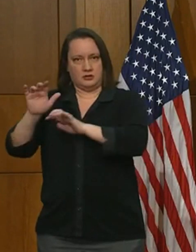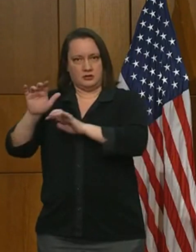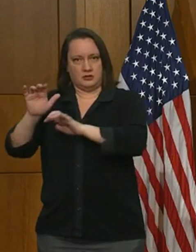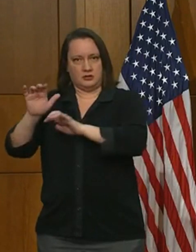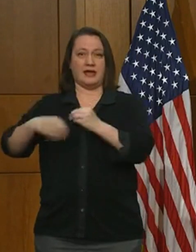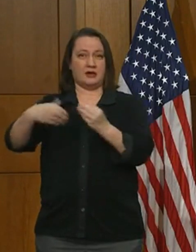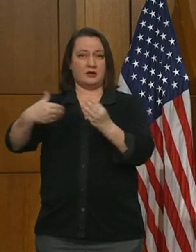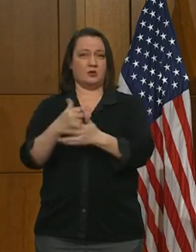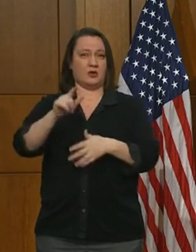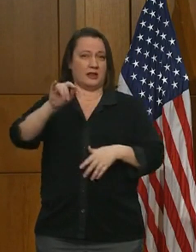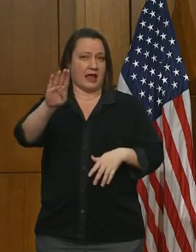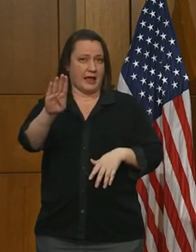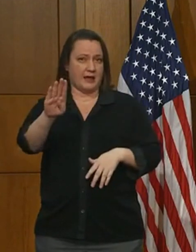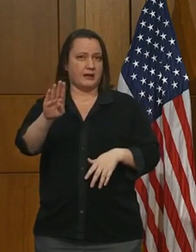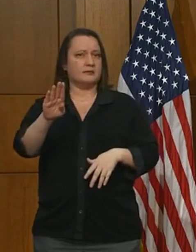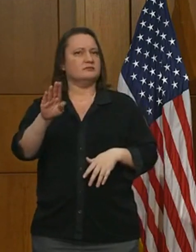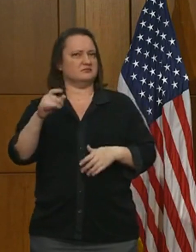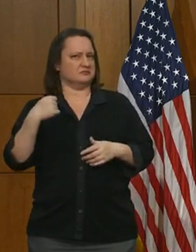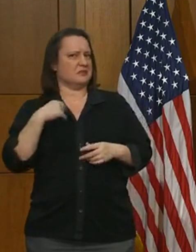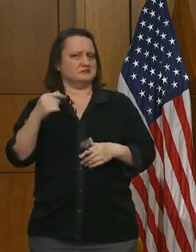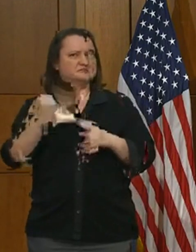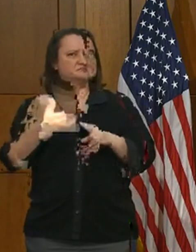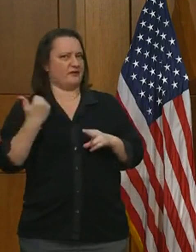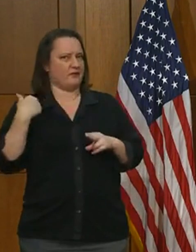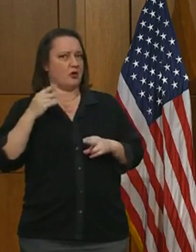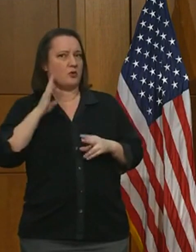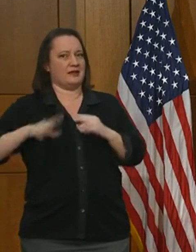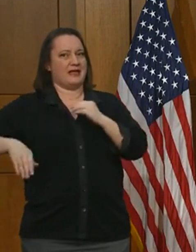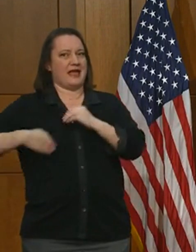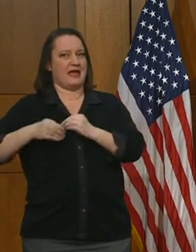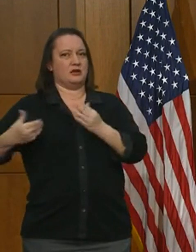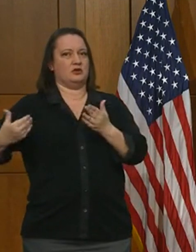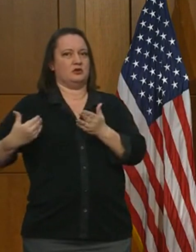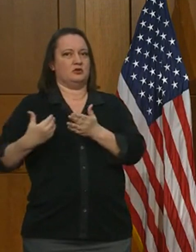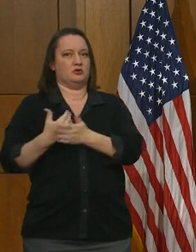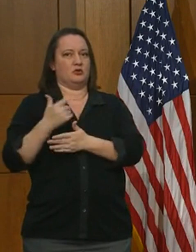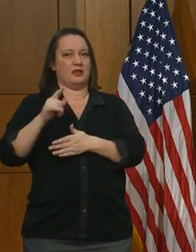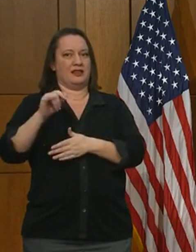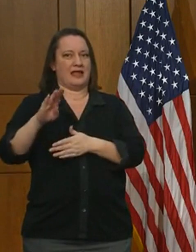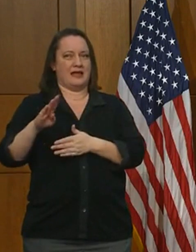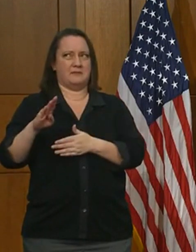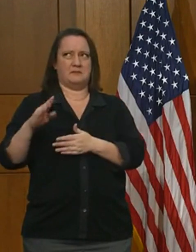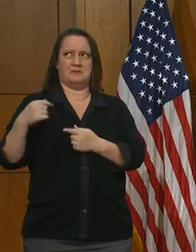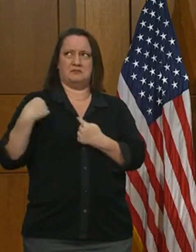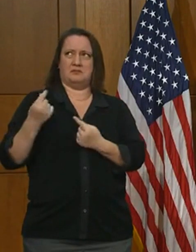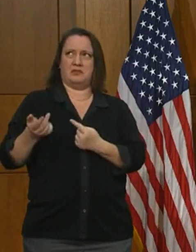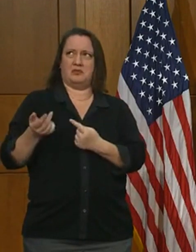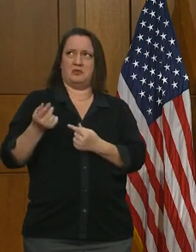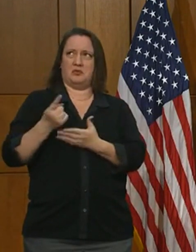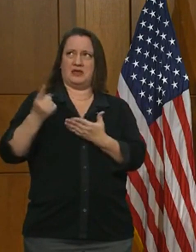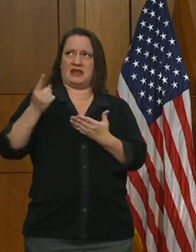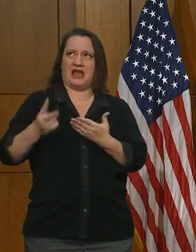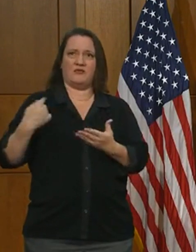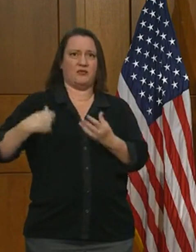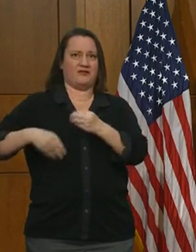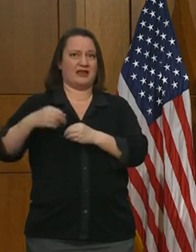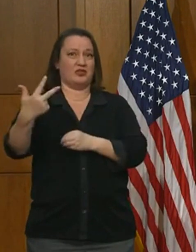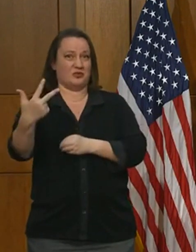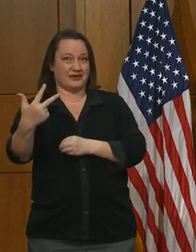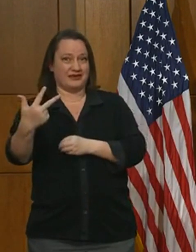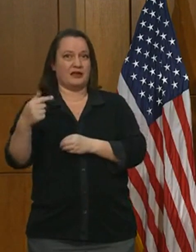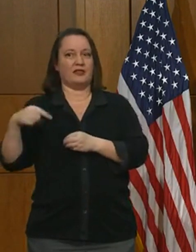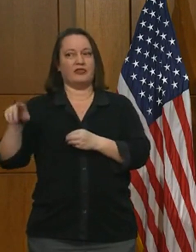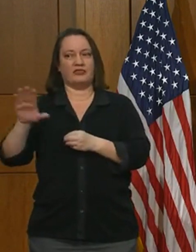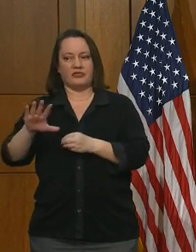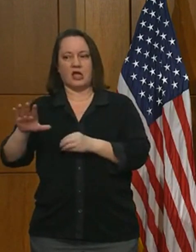bringing on 3 new labs in the last week and a half, they have to marry their electronic reporting system with our electronic reporting system, and that